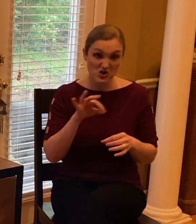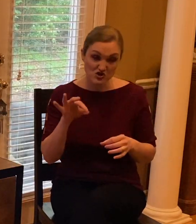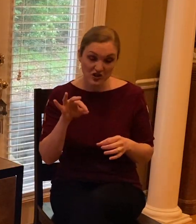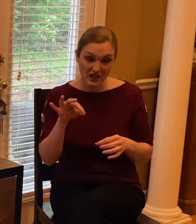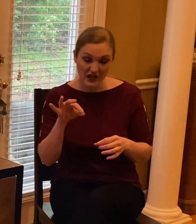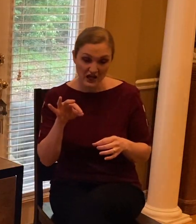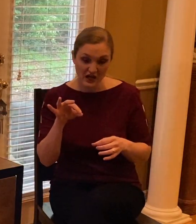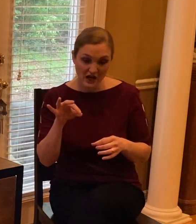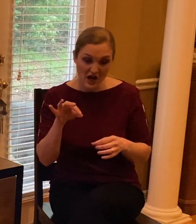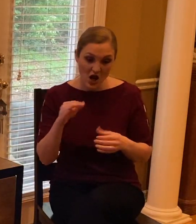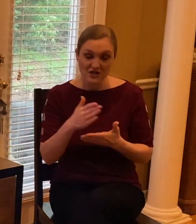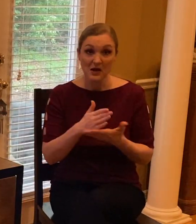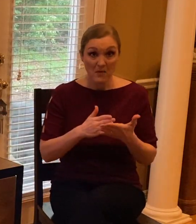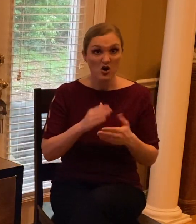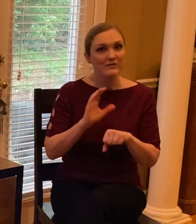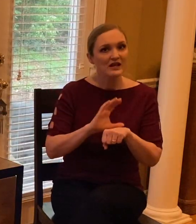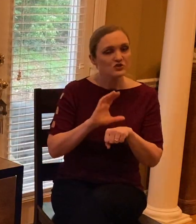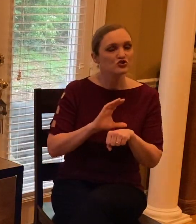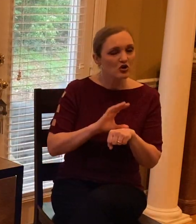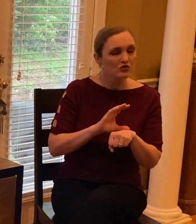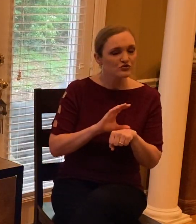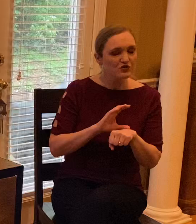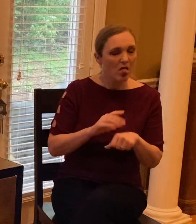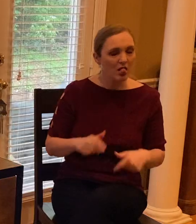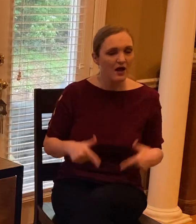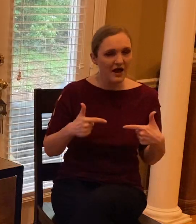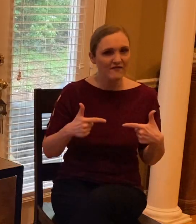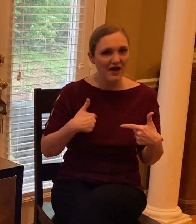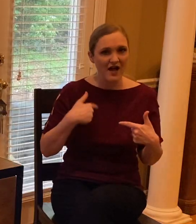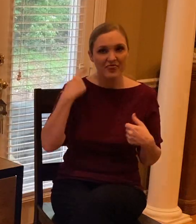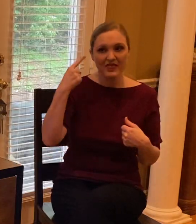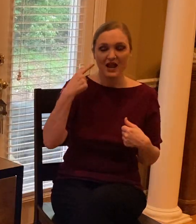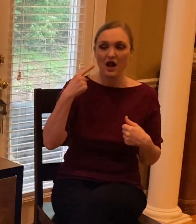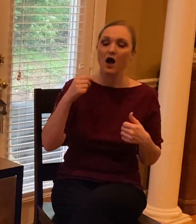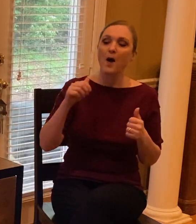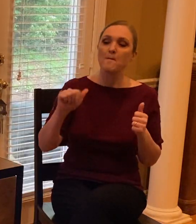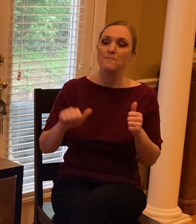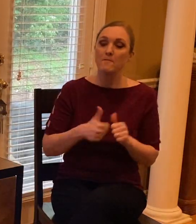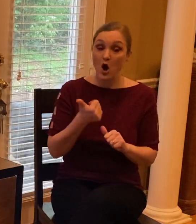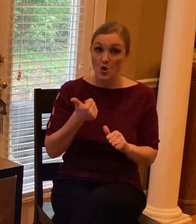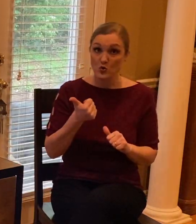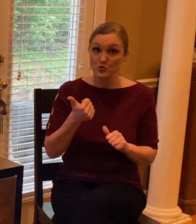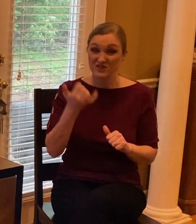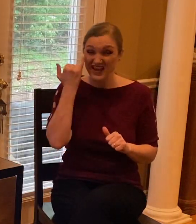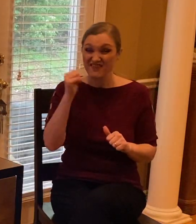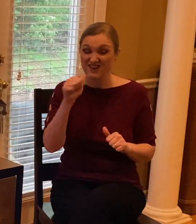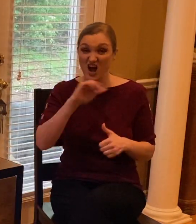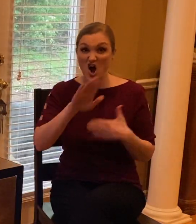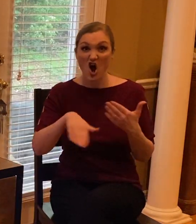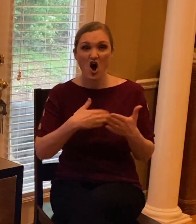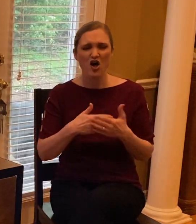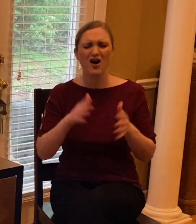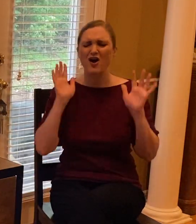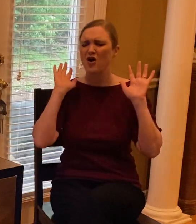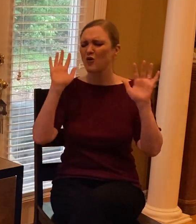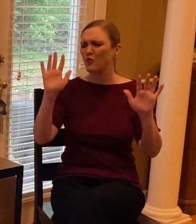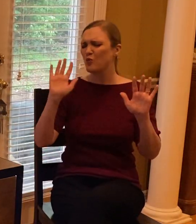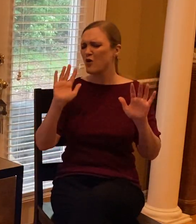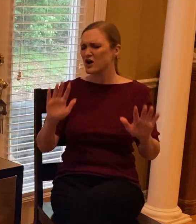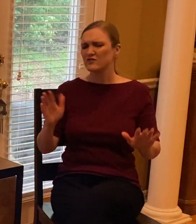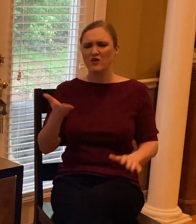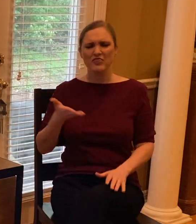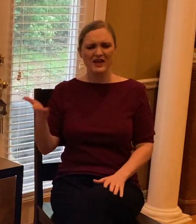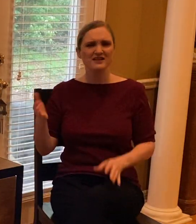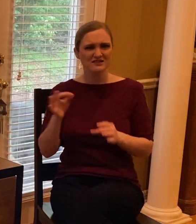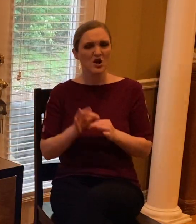as part of being a church. And I imagine most, if not all, of those things are fantastic. They're things that